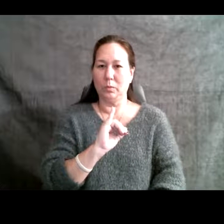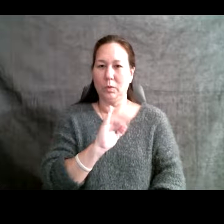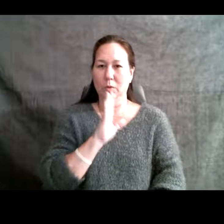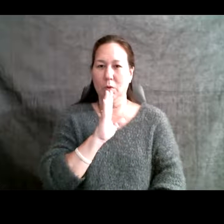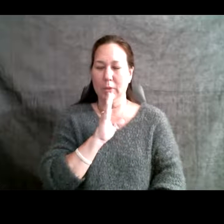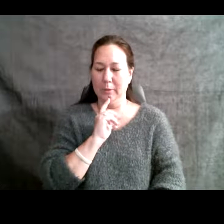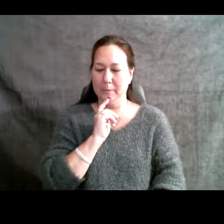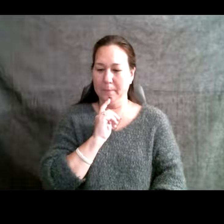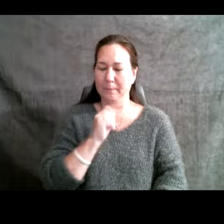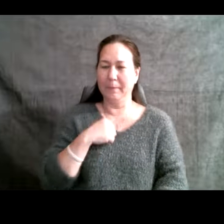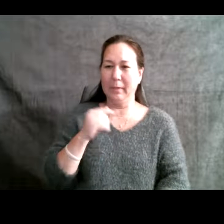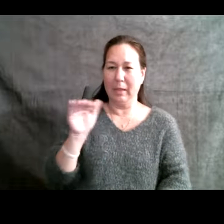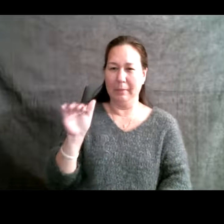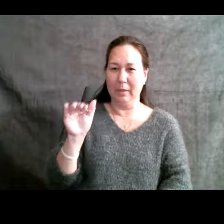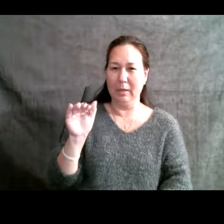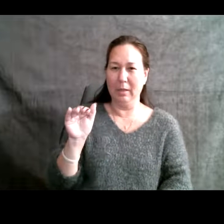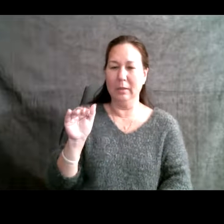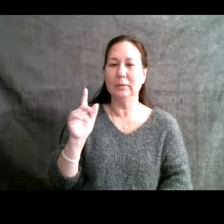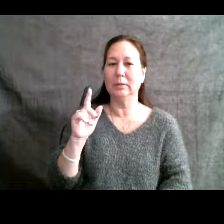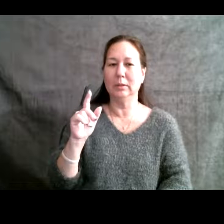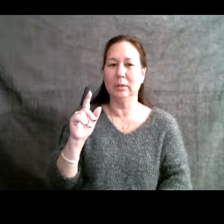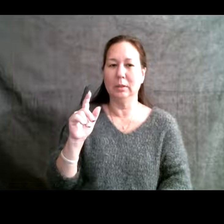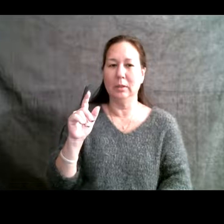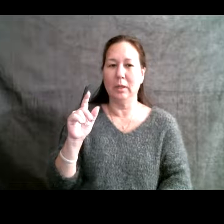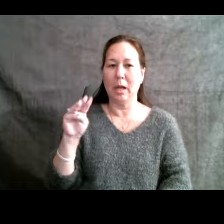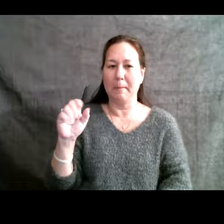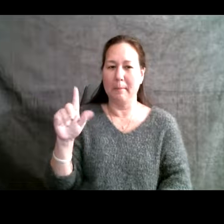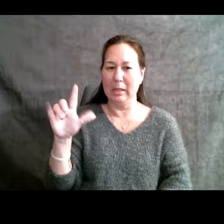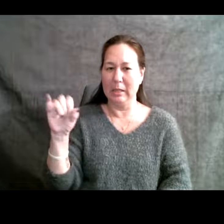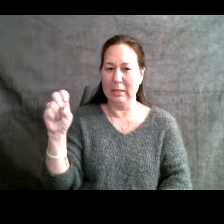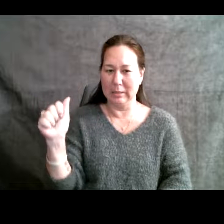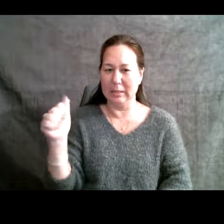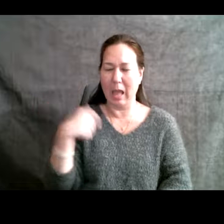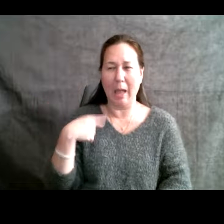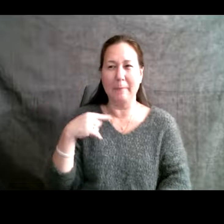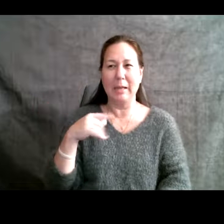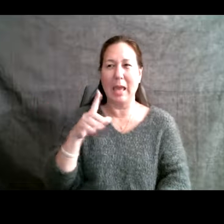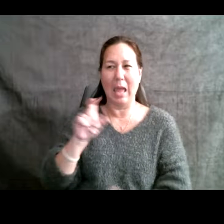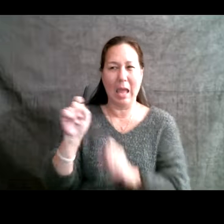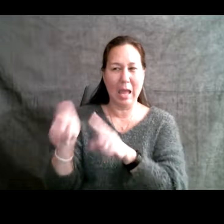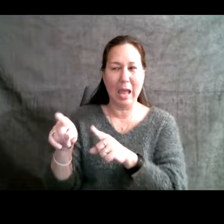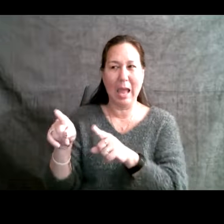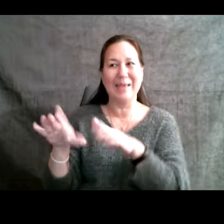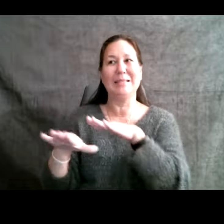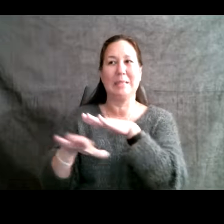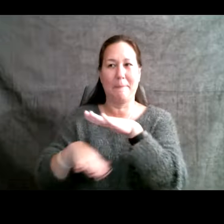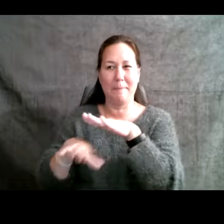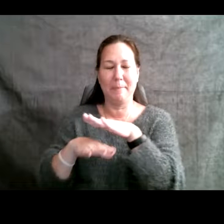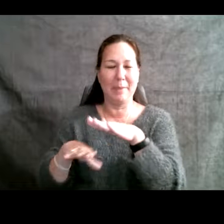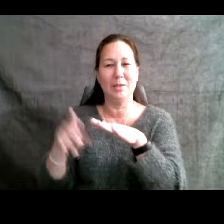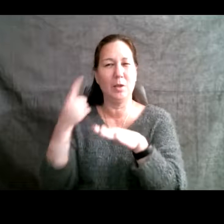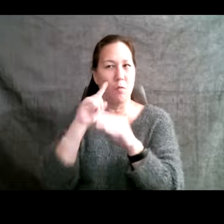just ask really basic questions around clarification. So pardon how basic the questions are.